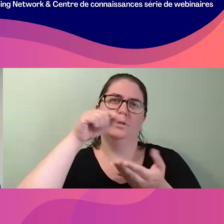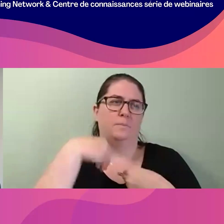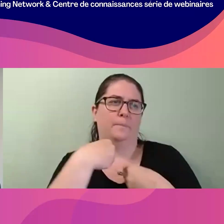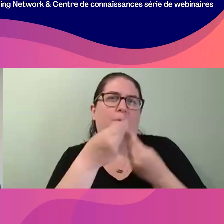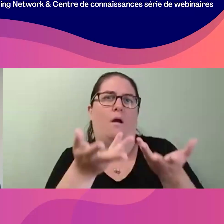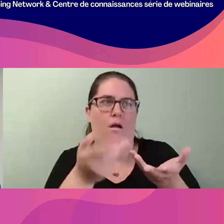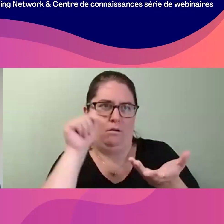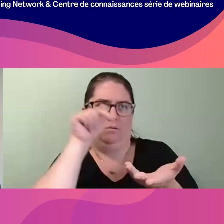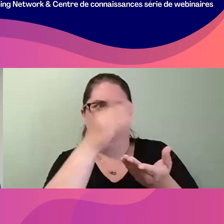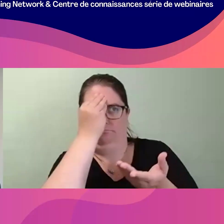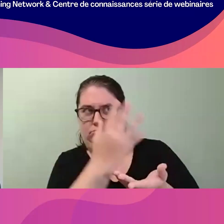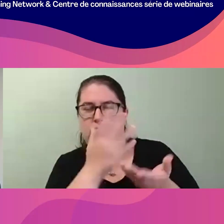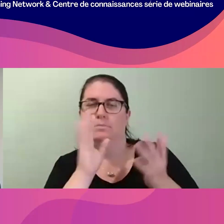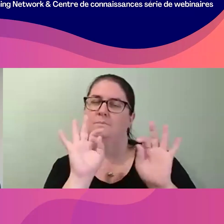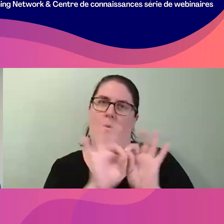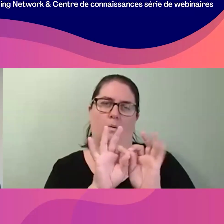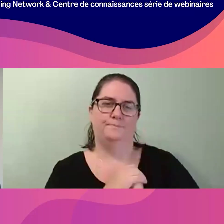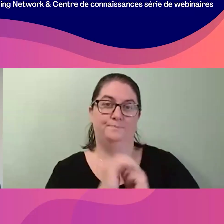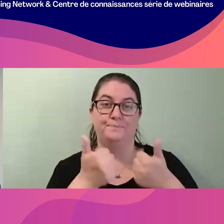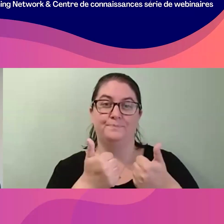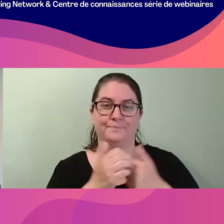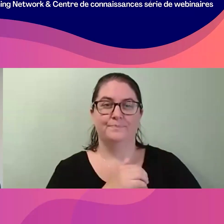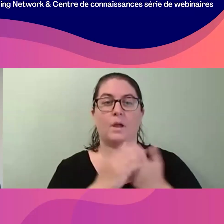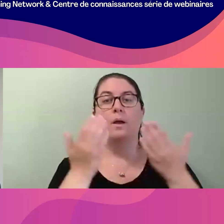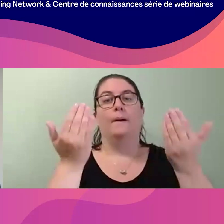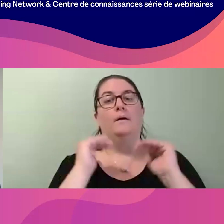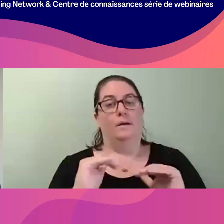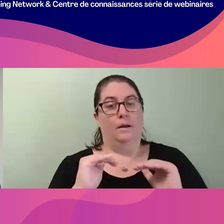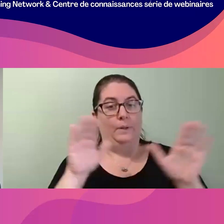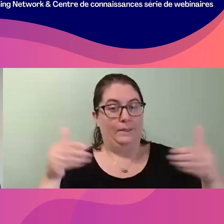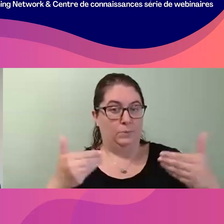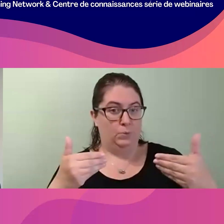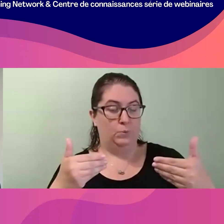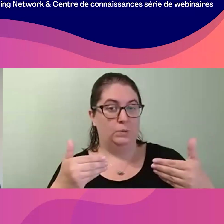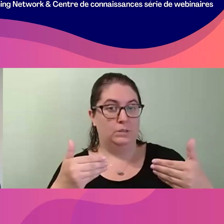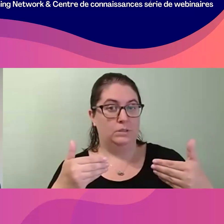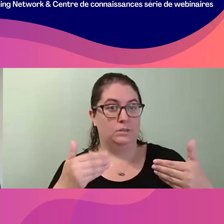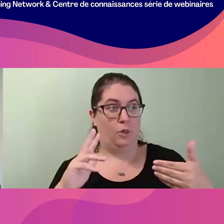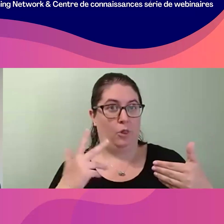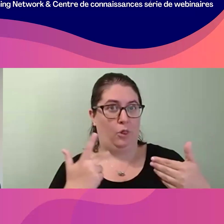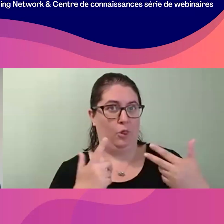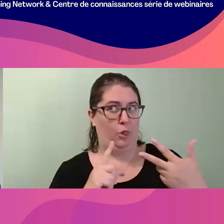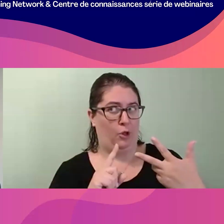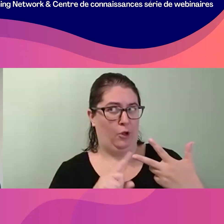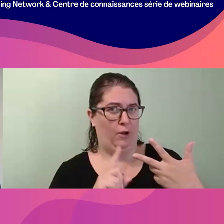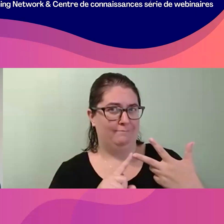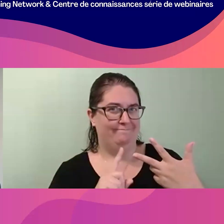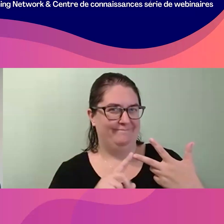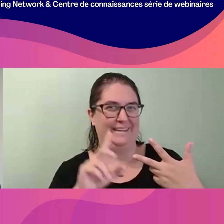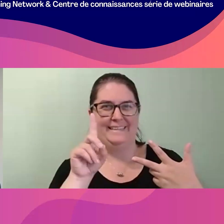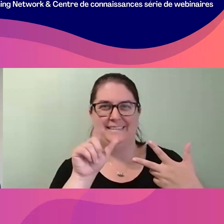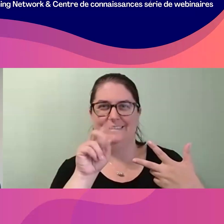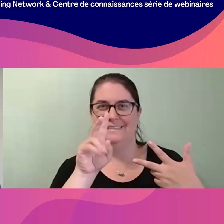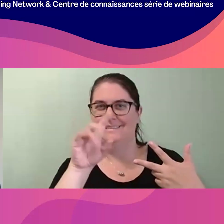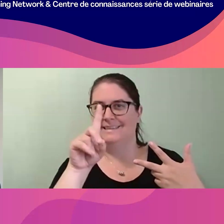that information. Okay, so I would now like to introduce our third study, and David Burns